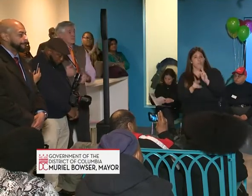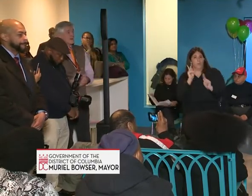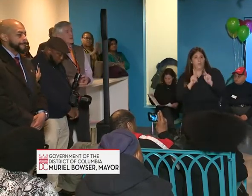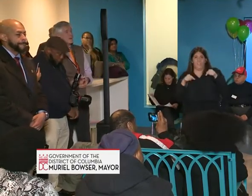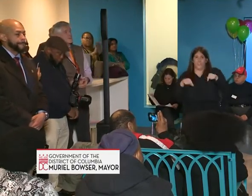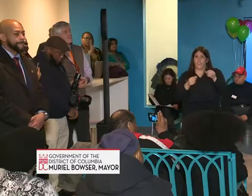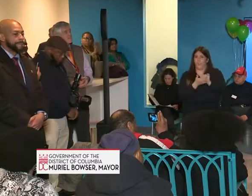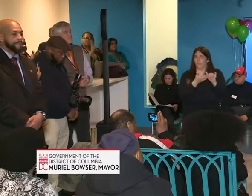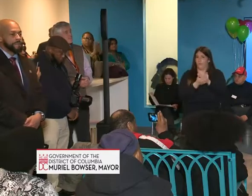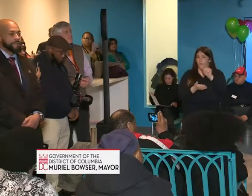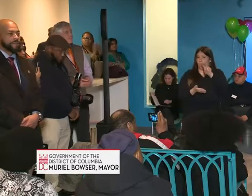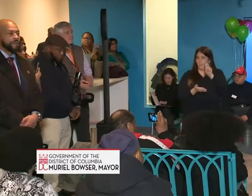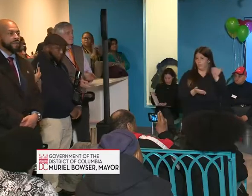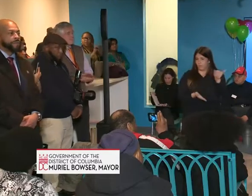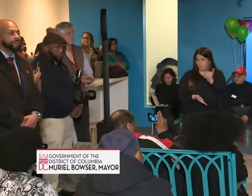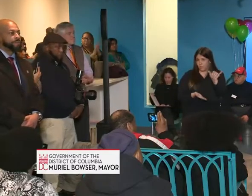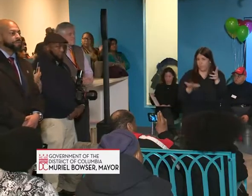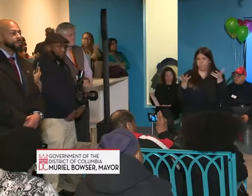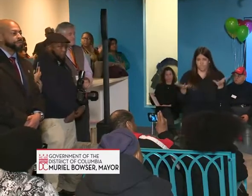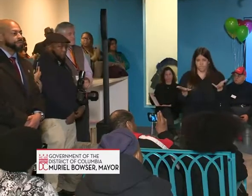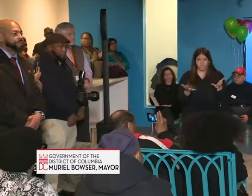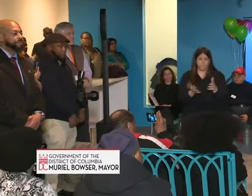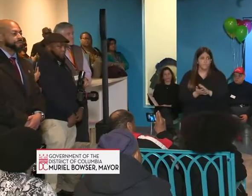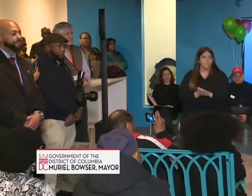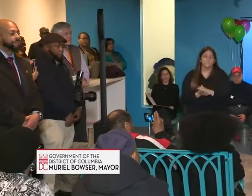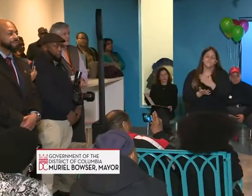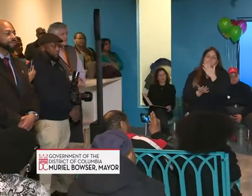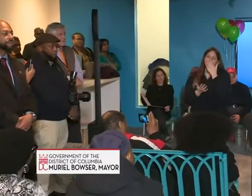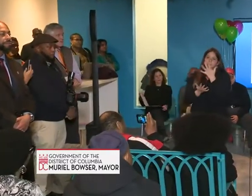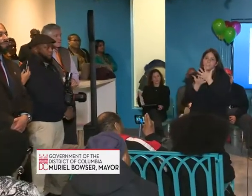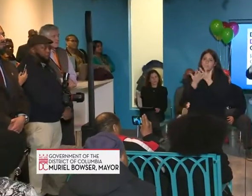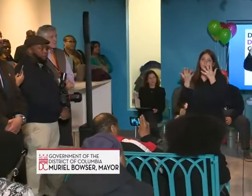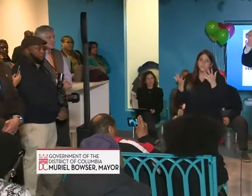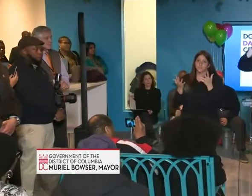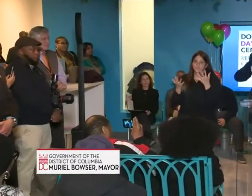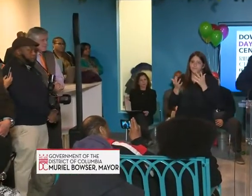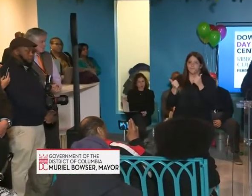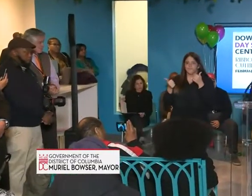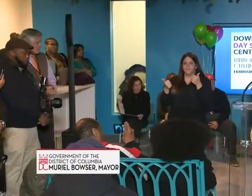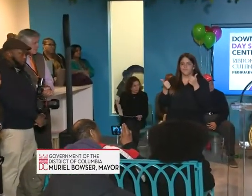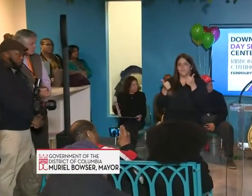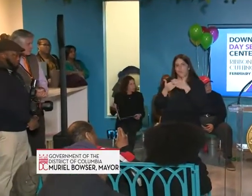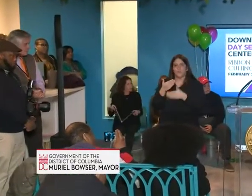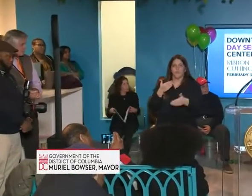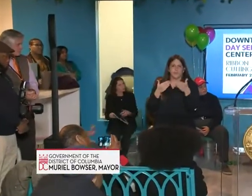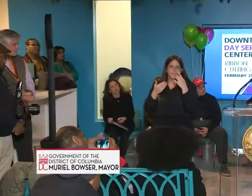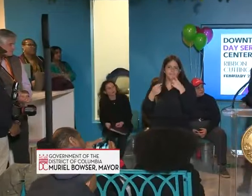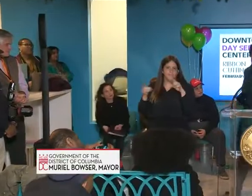No question. All of your staff and everybody of that. So with that, thank you very much, and onward.